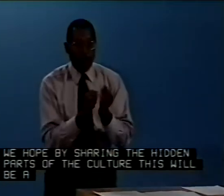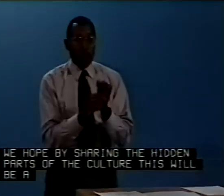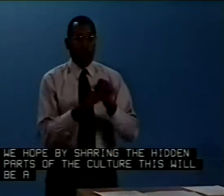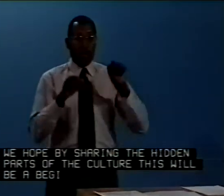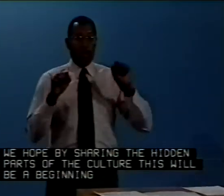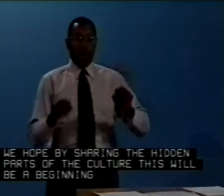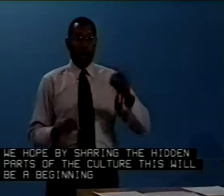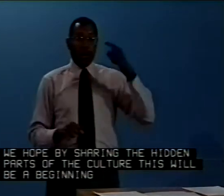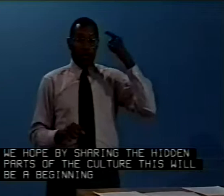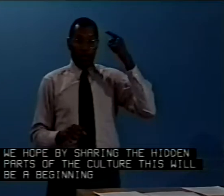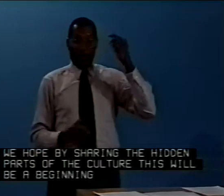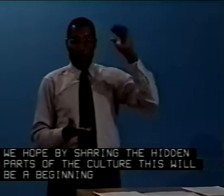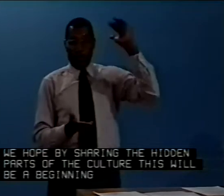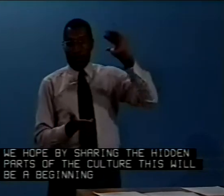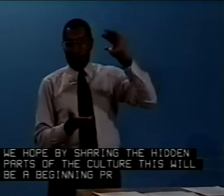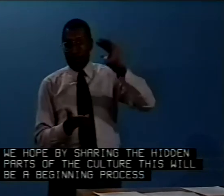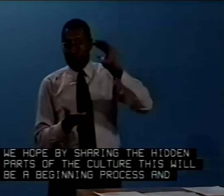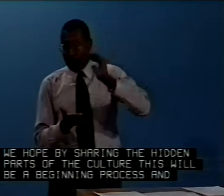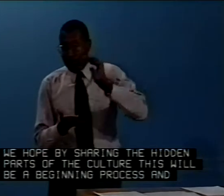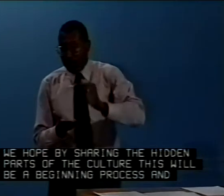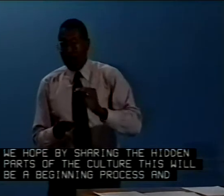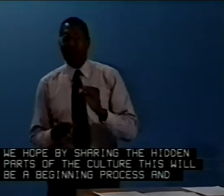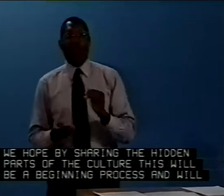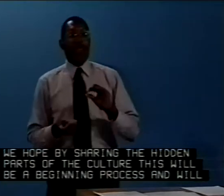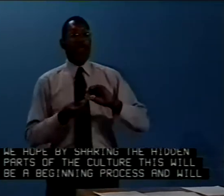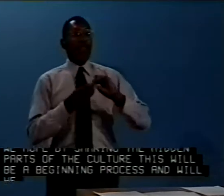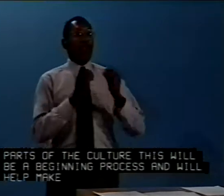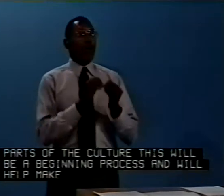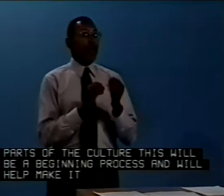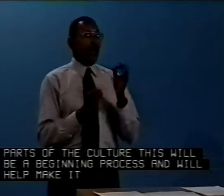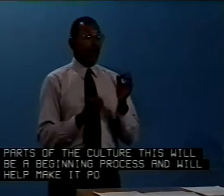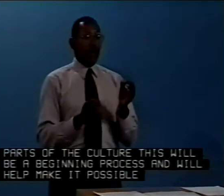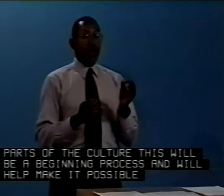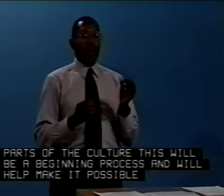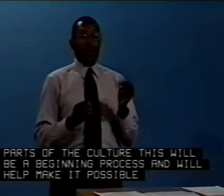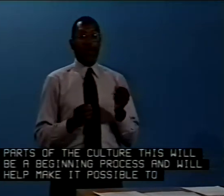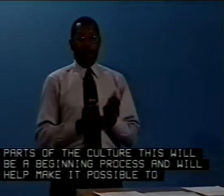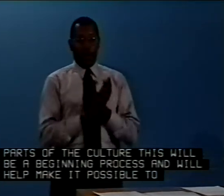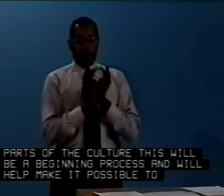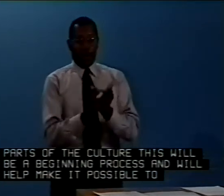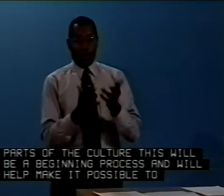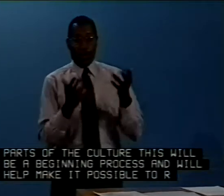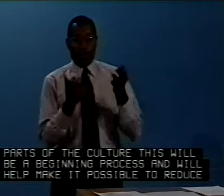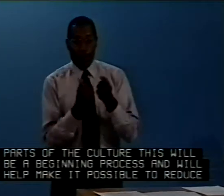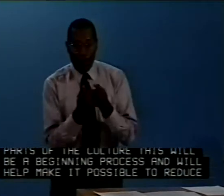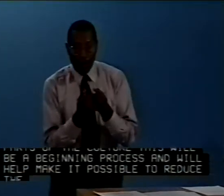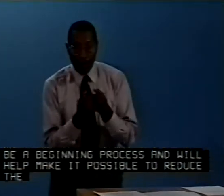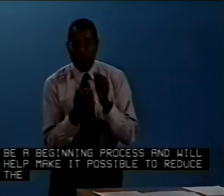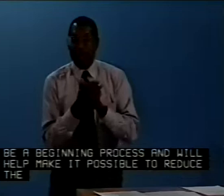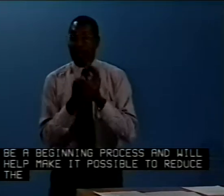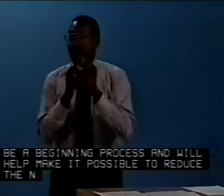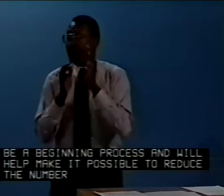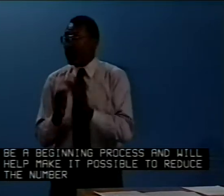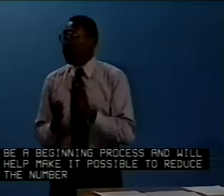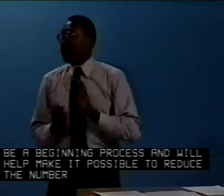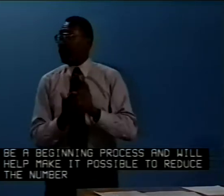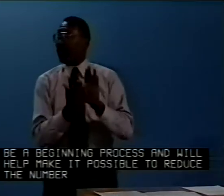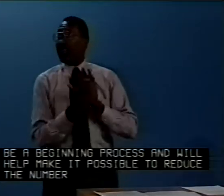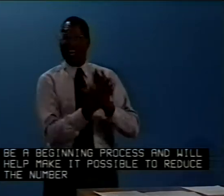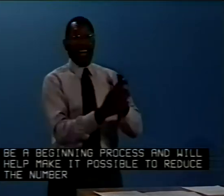help make it possible to reduce the number of those shipwrecks that